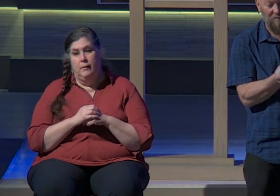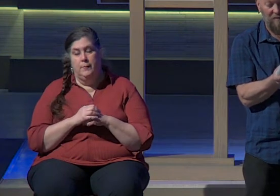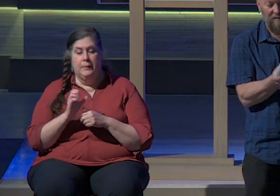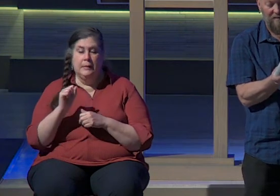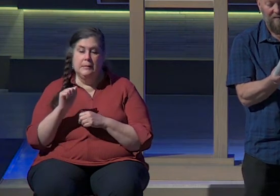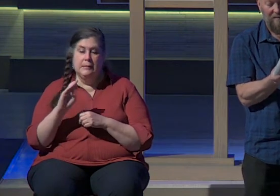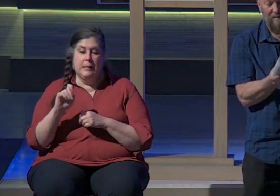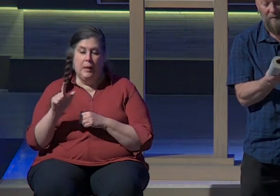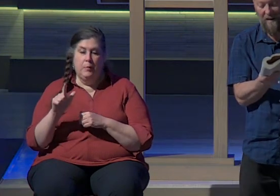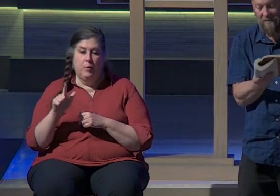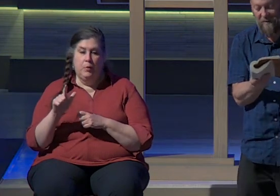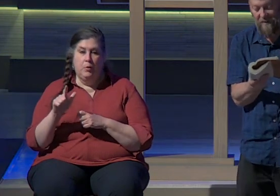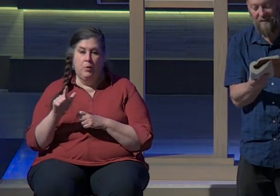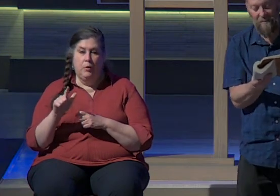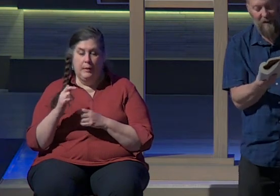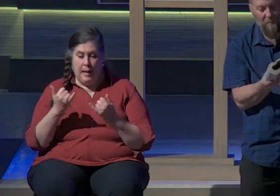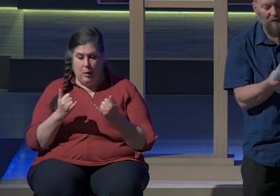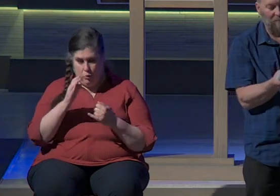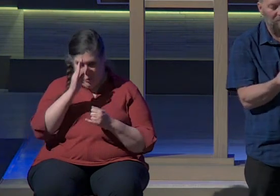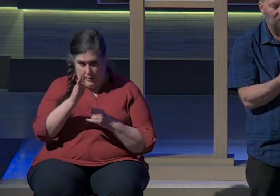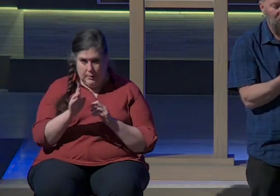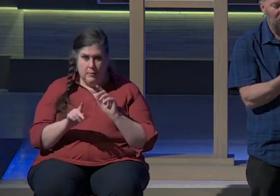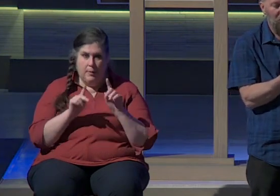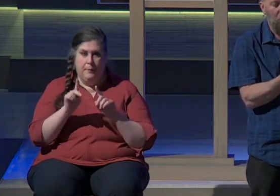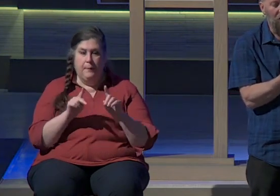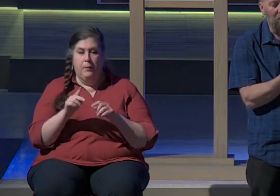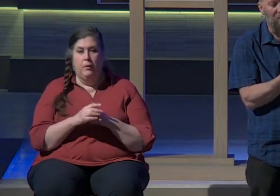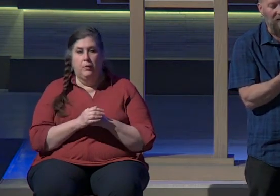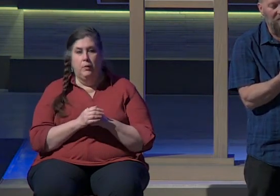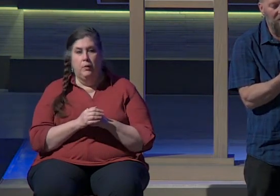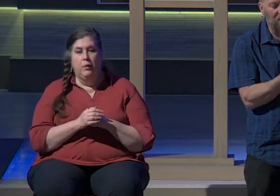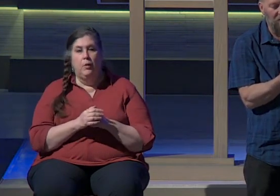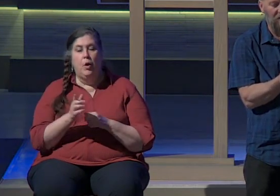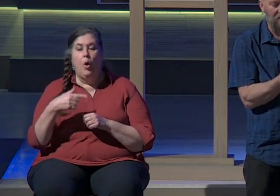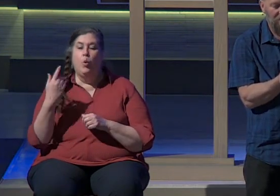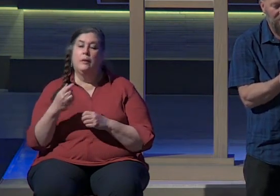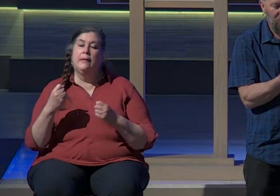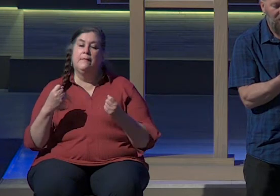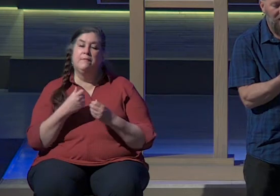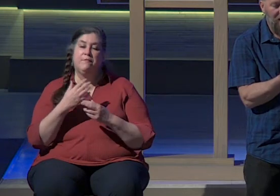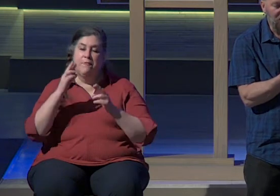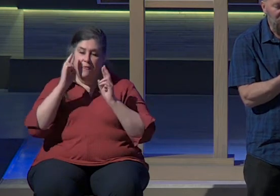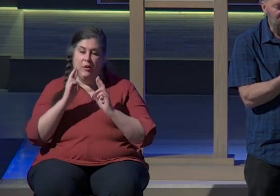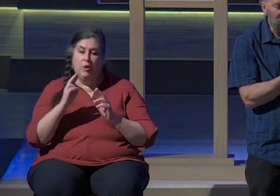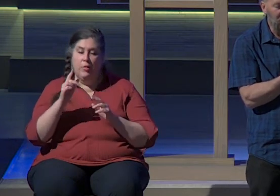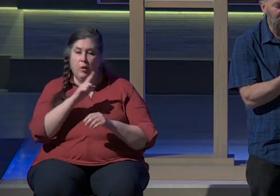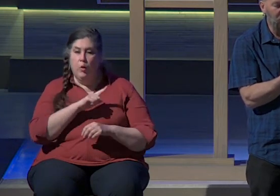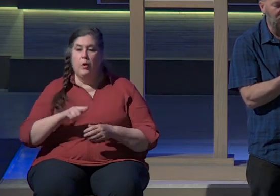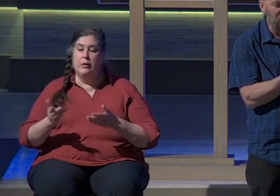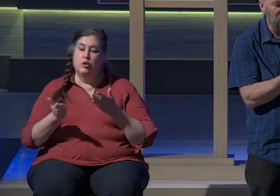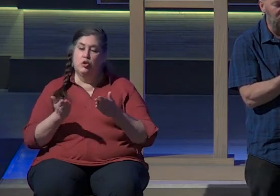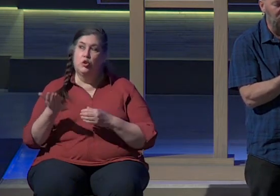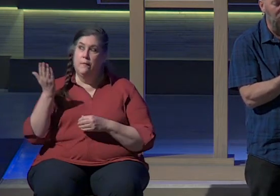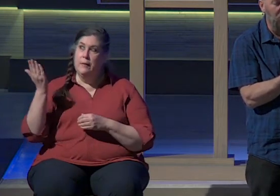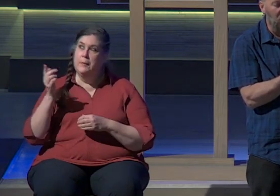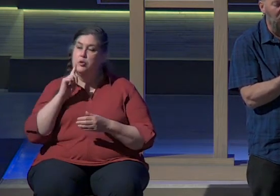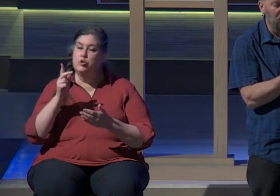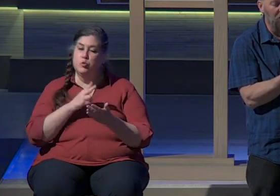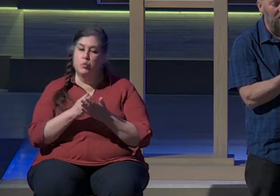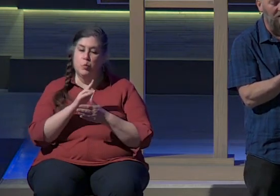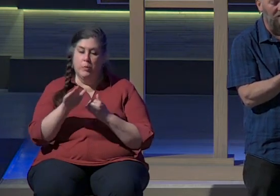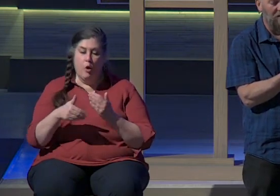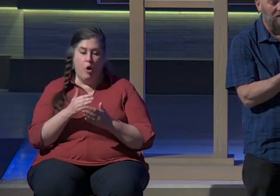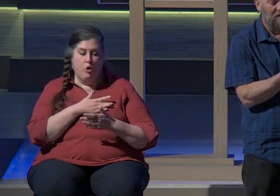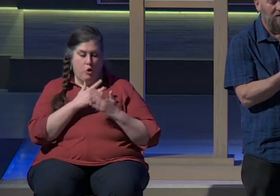Samuel's role, but now directly to the people, only fear the Lord and serve him in truth with all